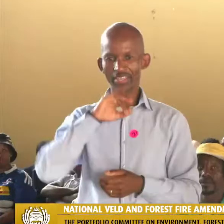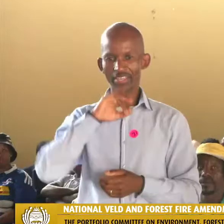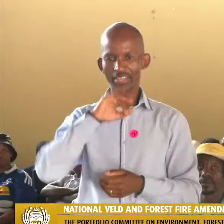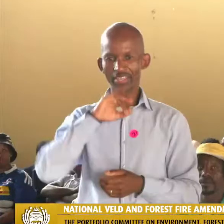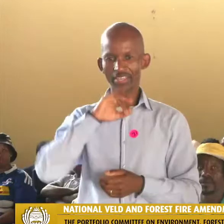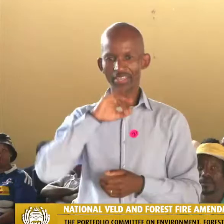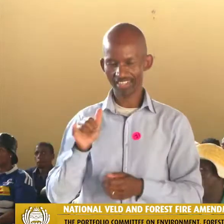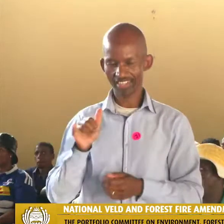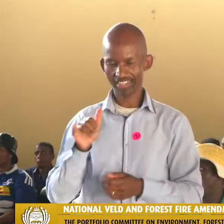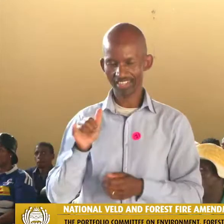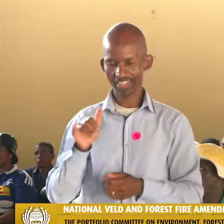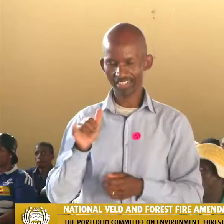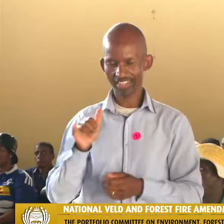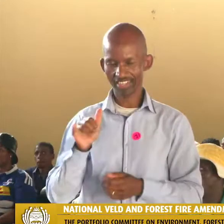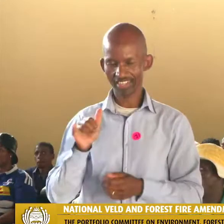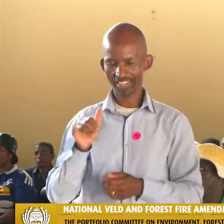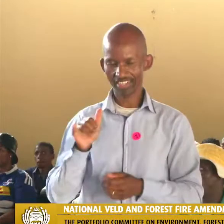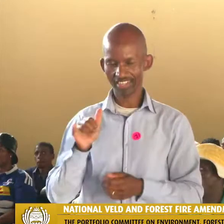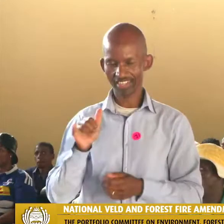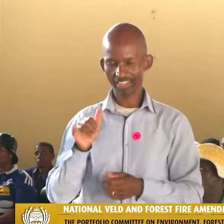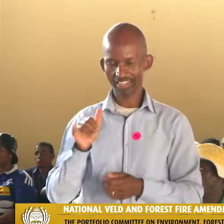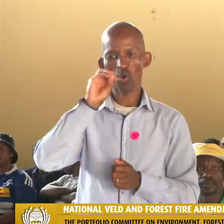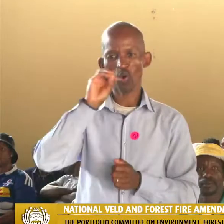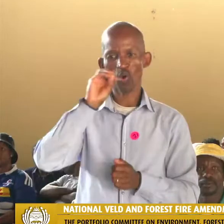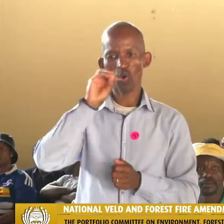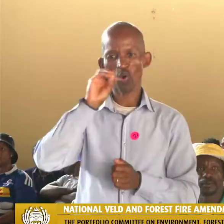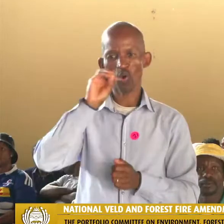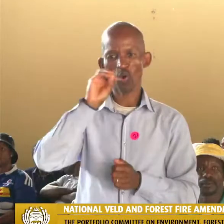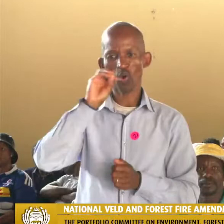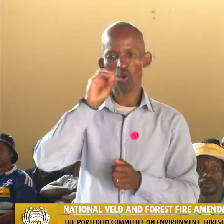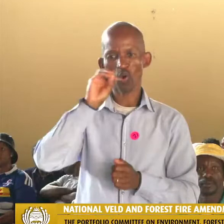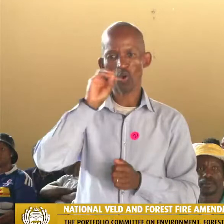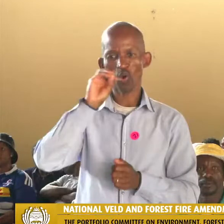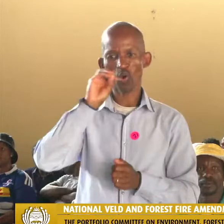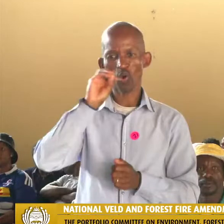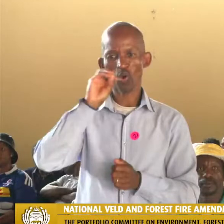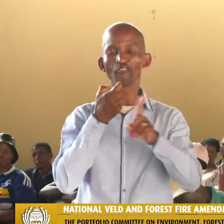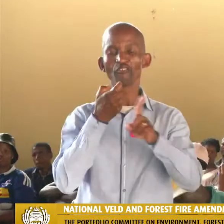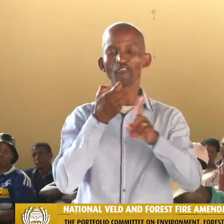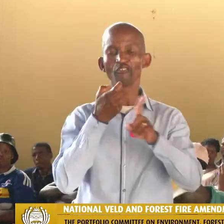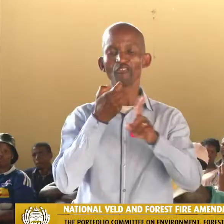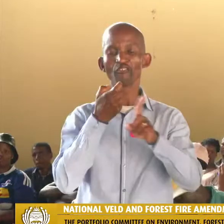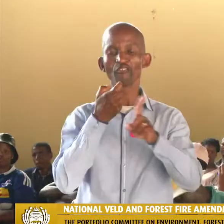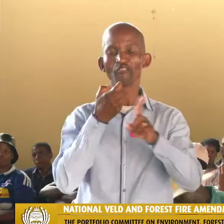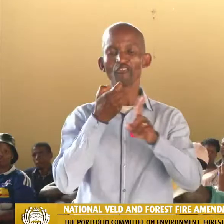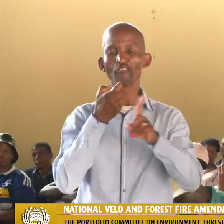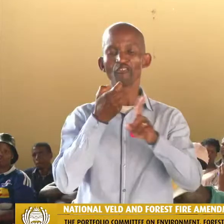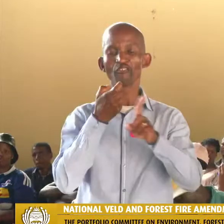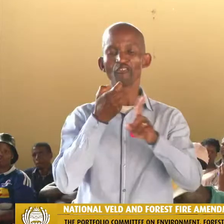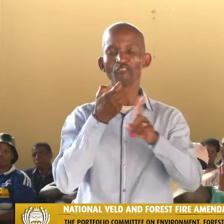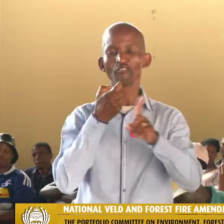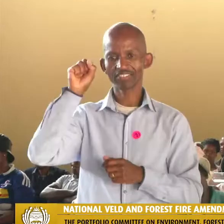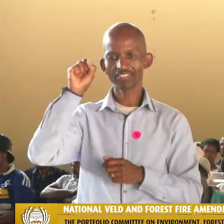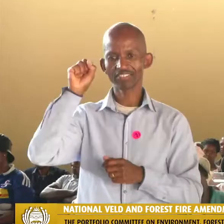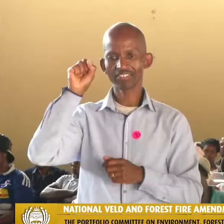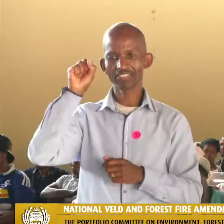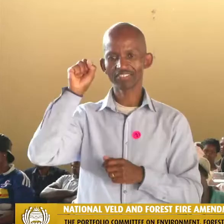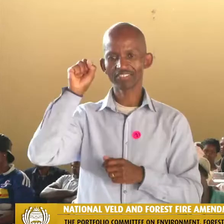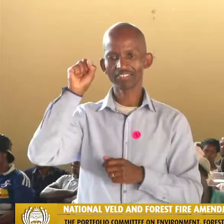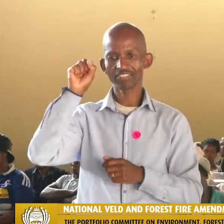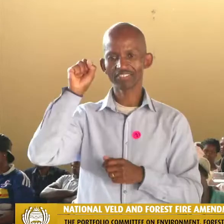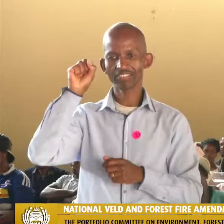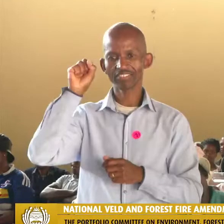name is Jerry Onish Onish, Yetlagelo go Mahalisbek. from Magaliesberg